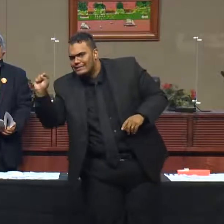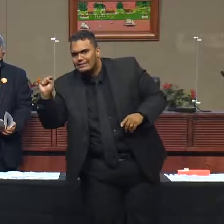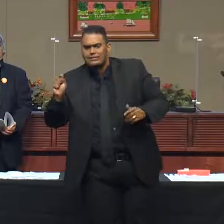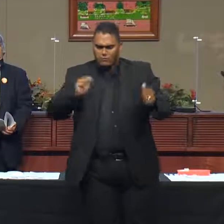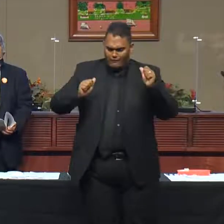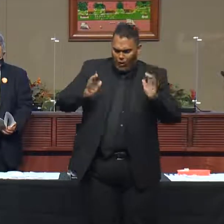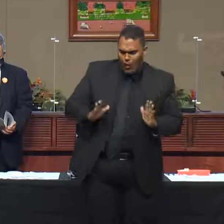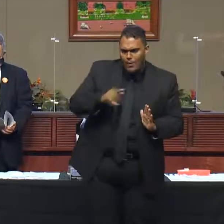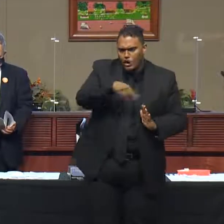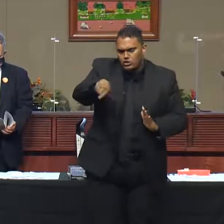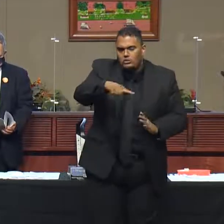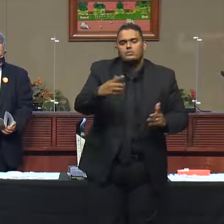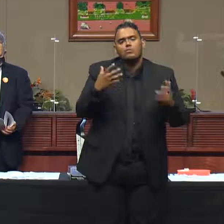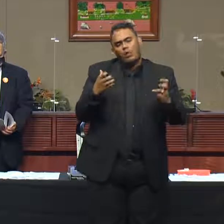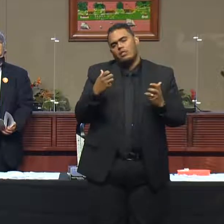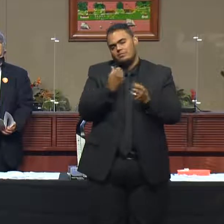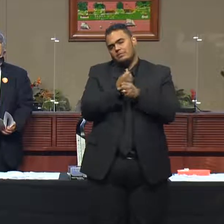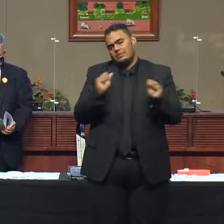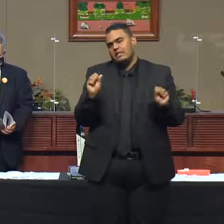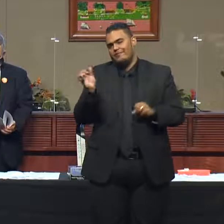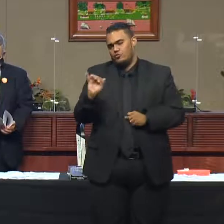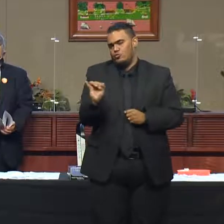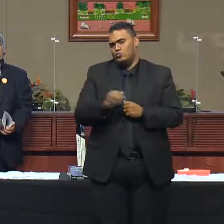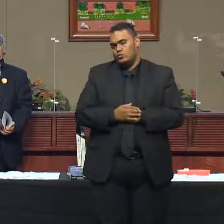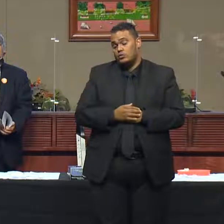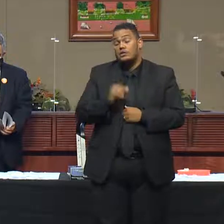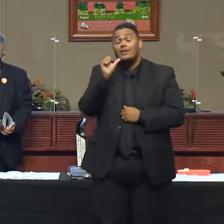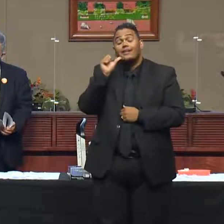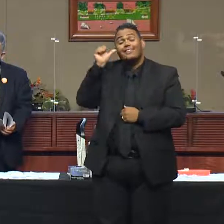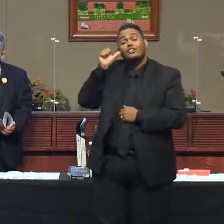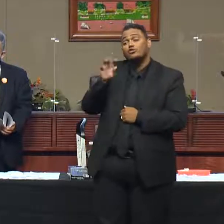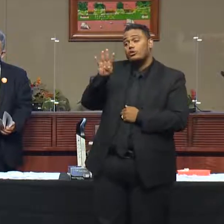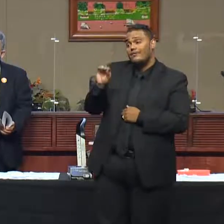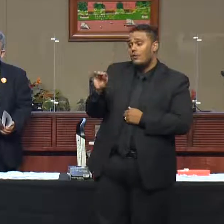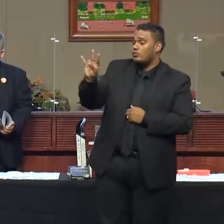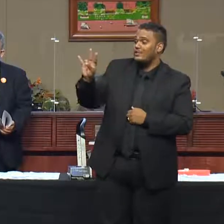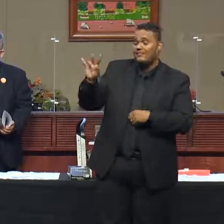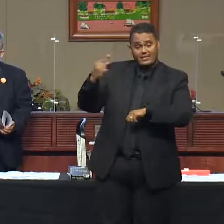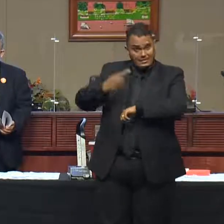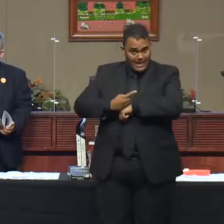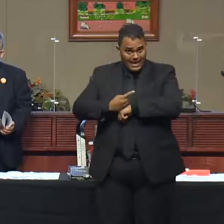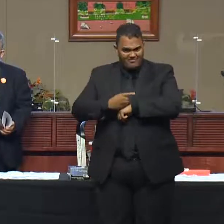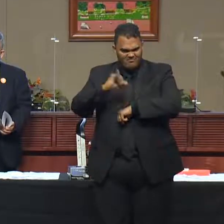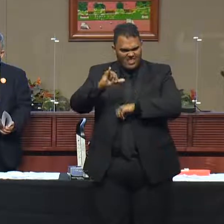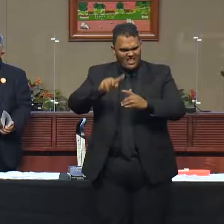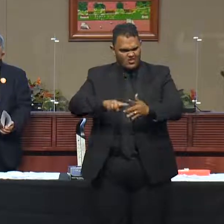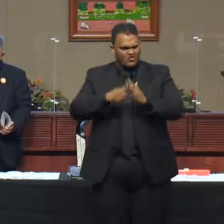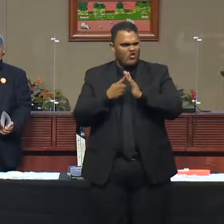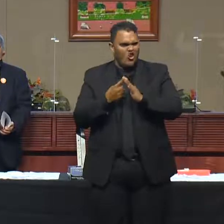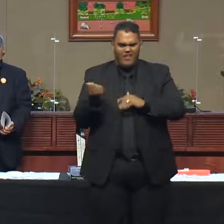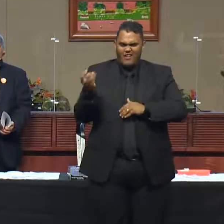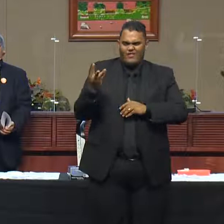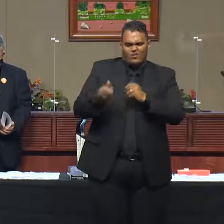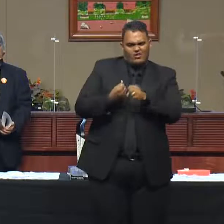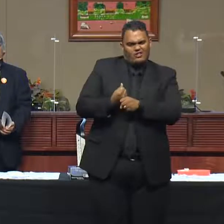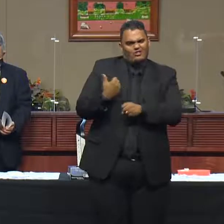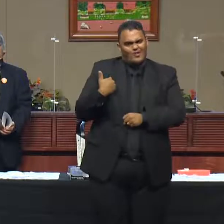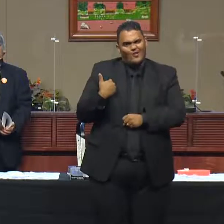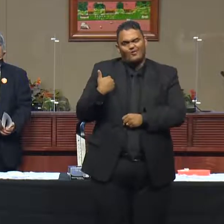407 Day, which was started several years ago through social media efforts and then adopted by